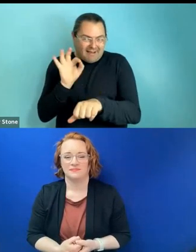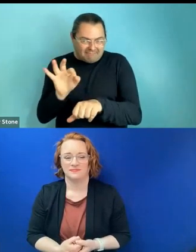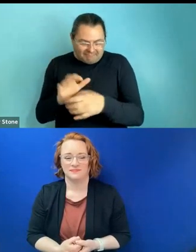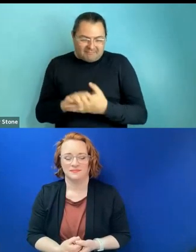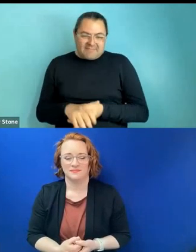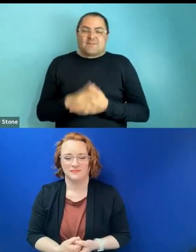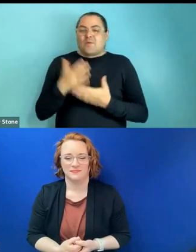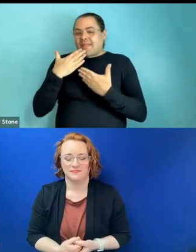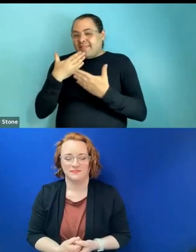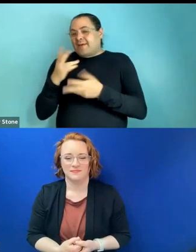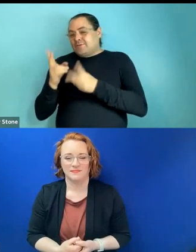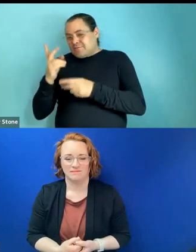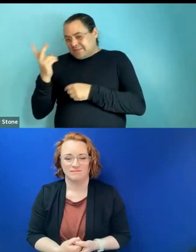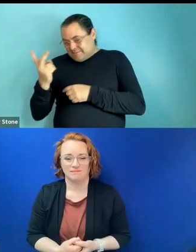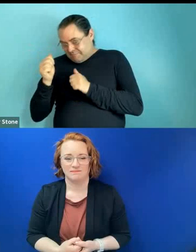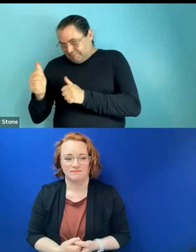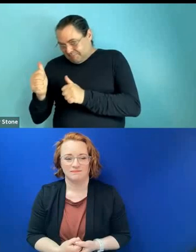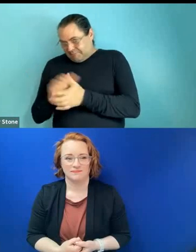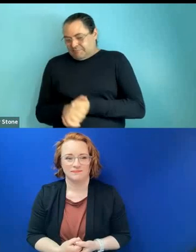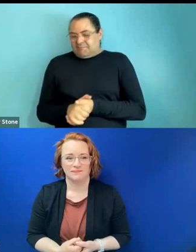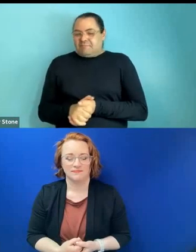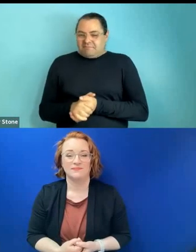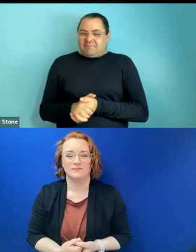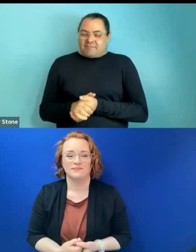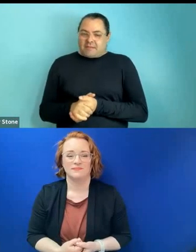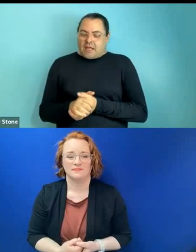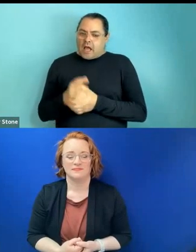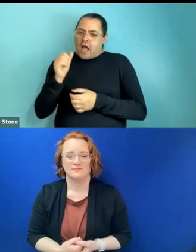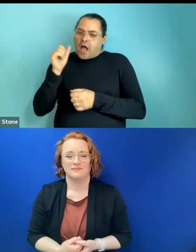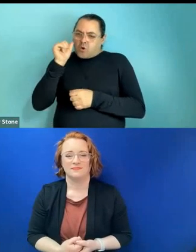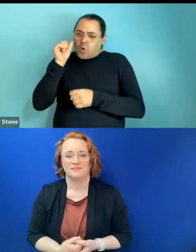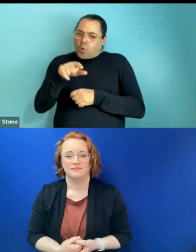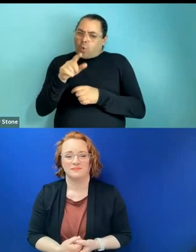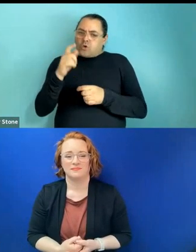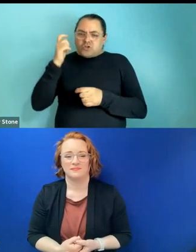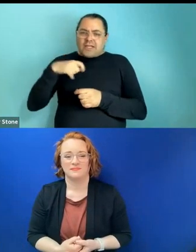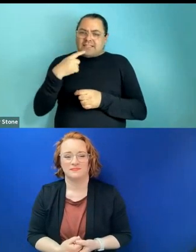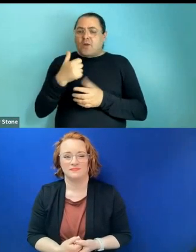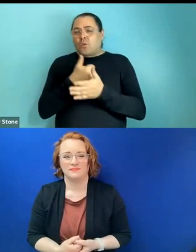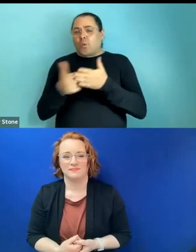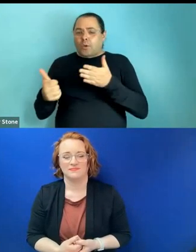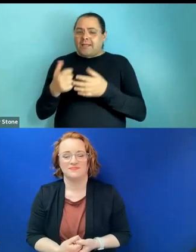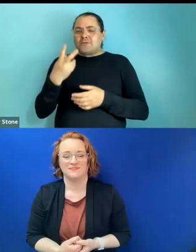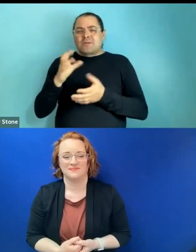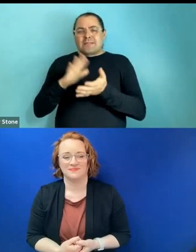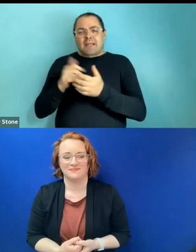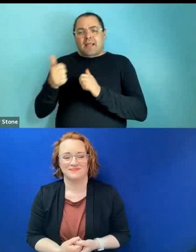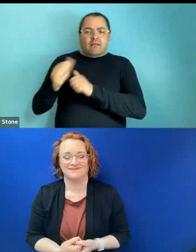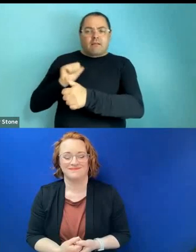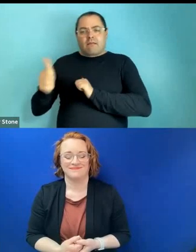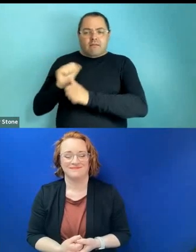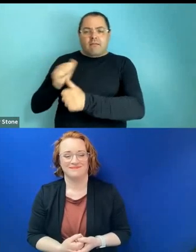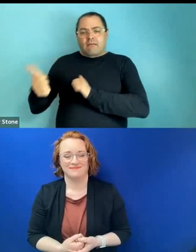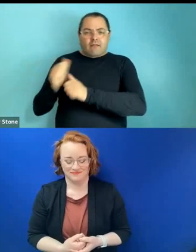my gratitude both to Christopher and to Sarah for giving up their time. I'm conscious, Jenny, you said that normally for about 20 minutes is the amount of time